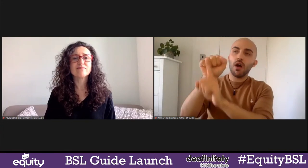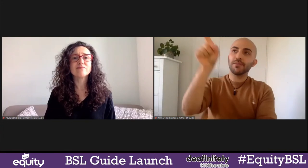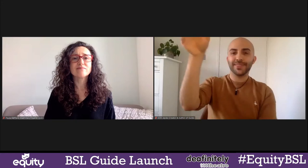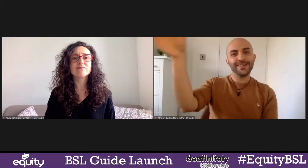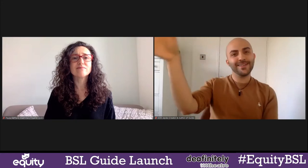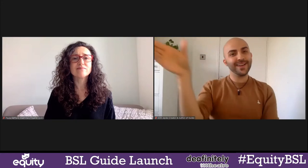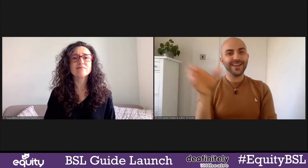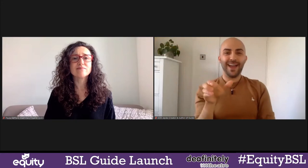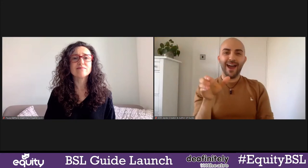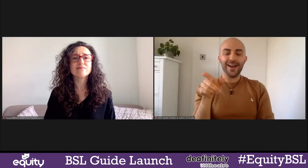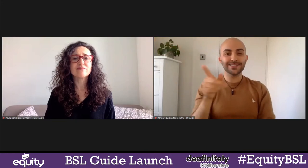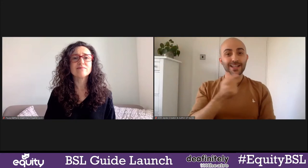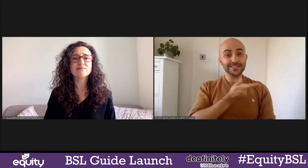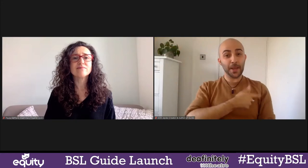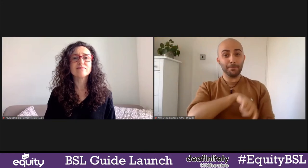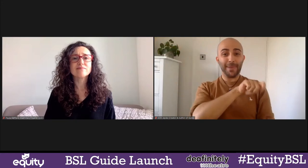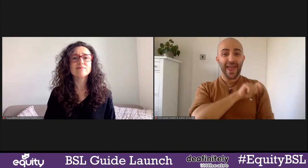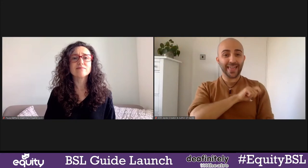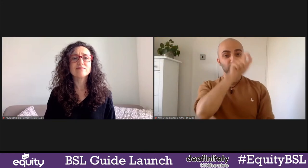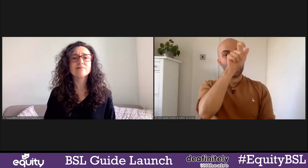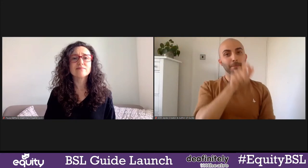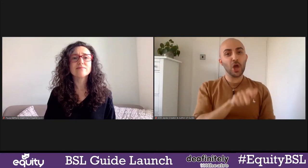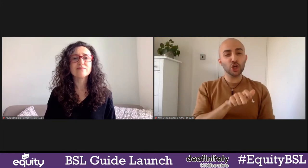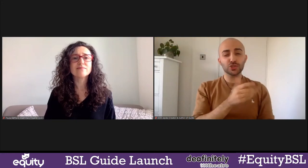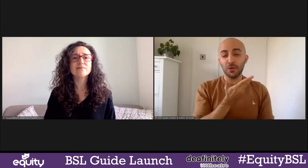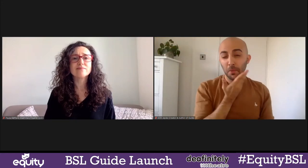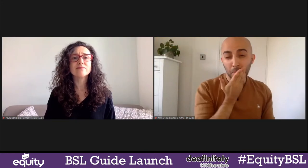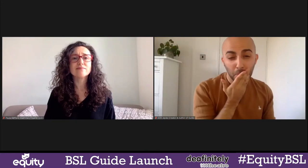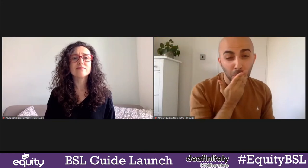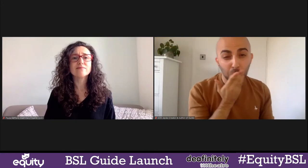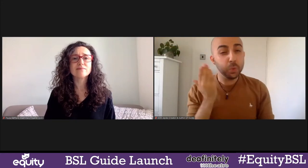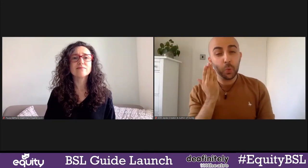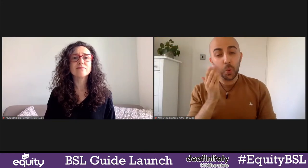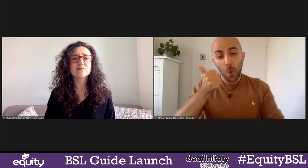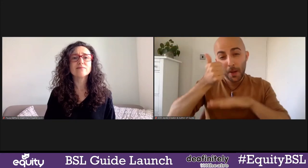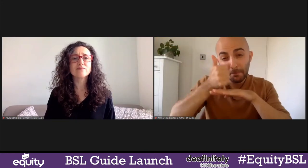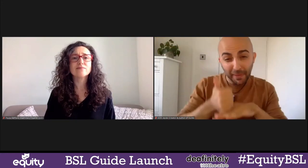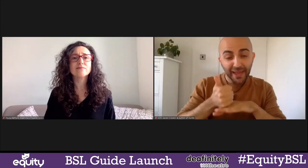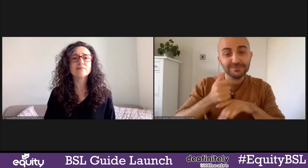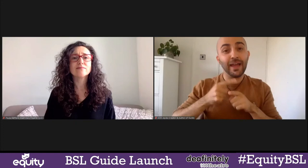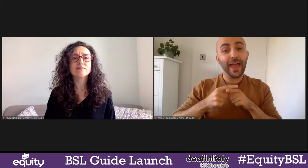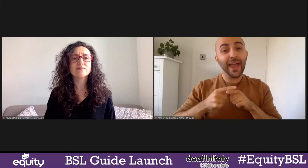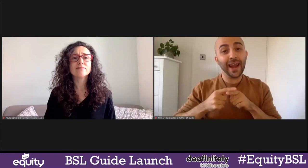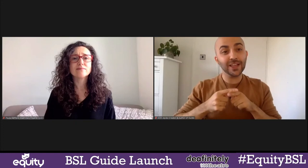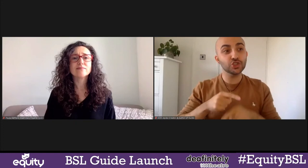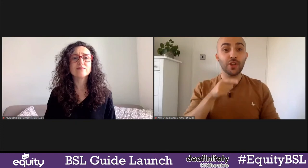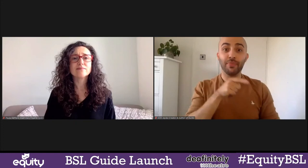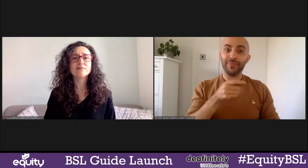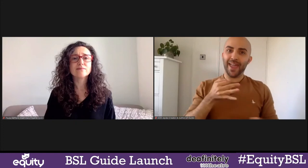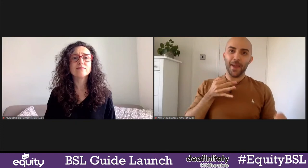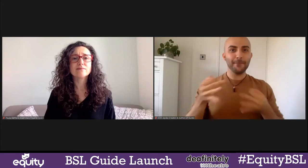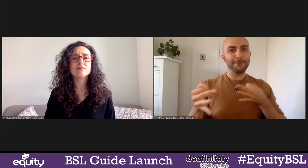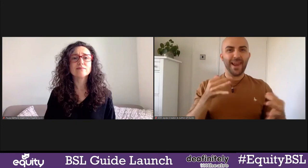Can you imagine if they cast a Spanish person who had the most basic level of